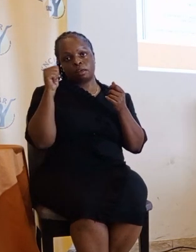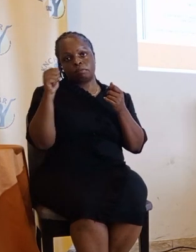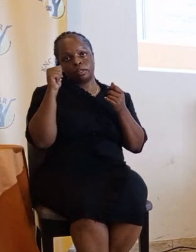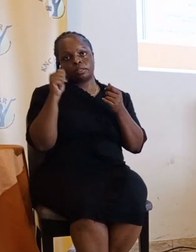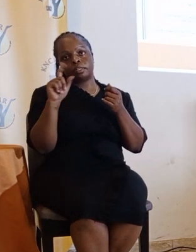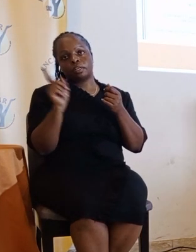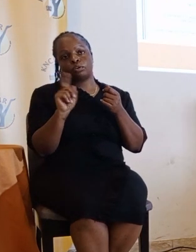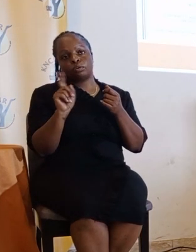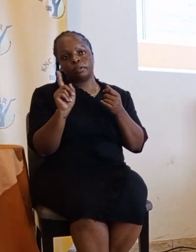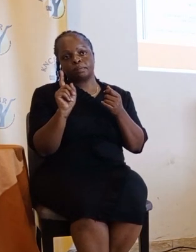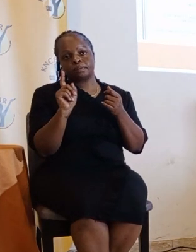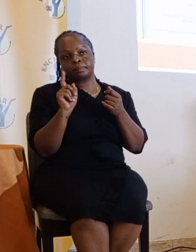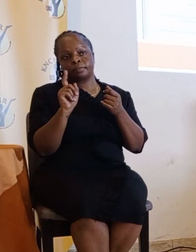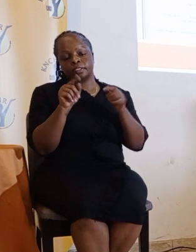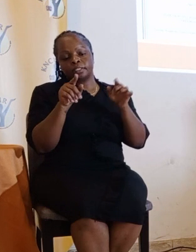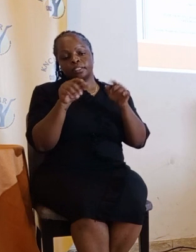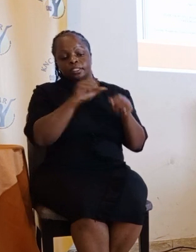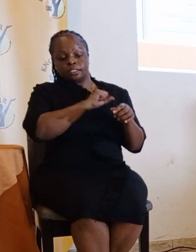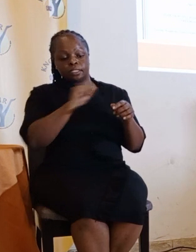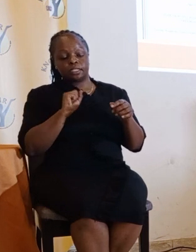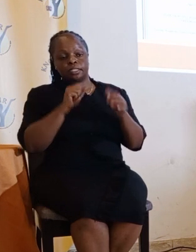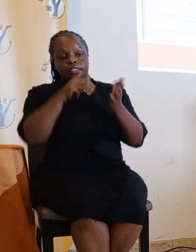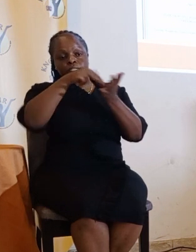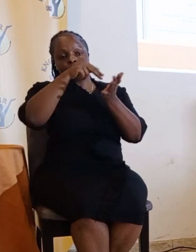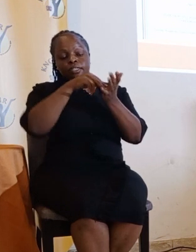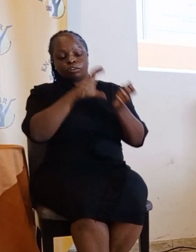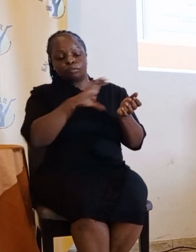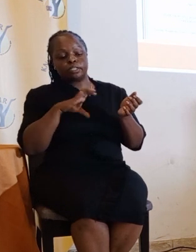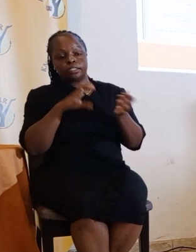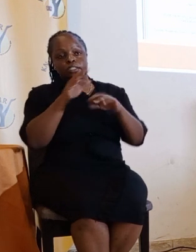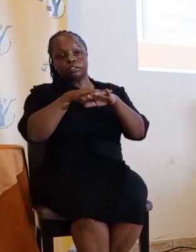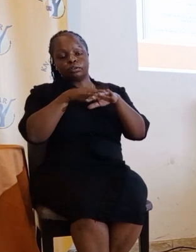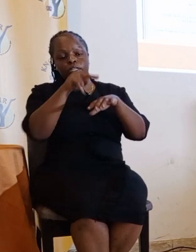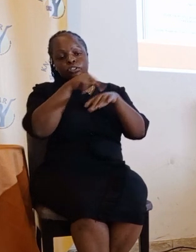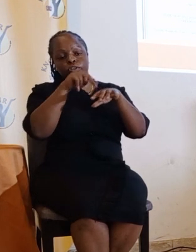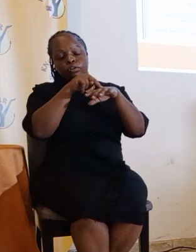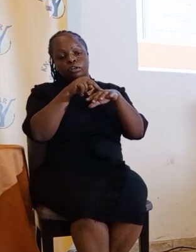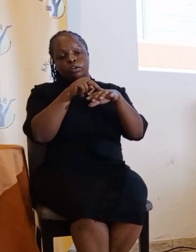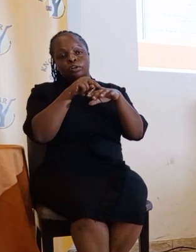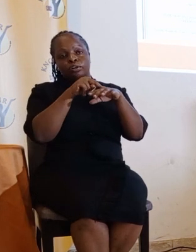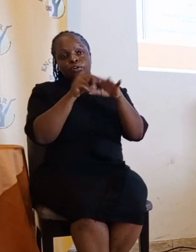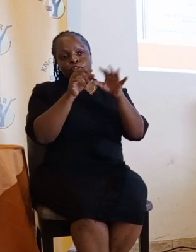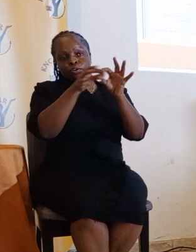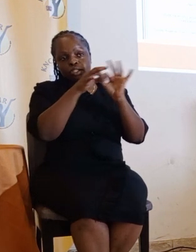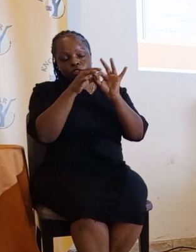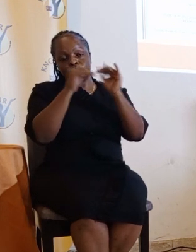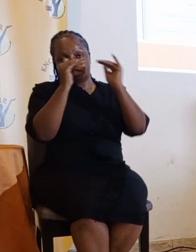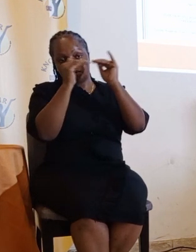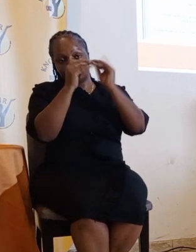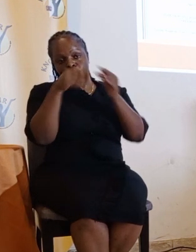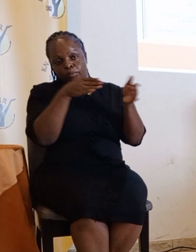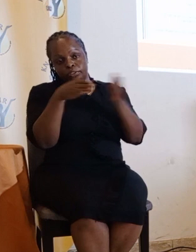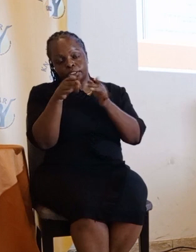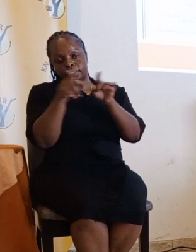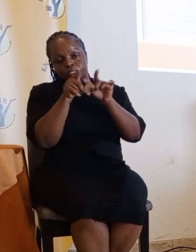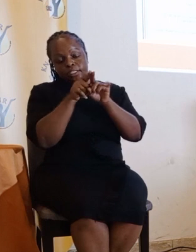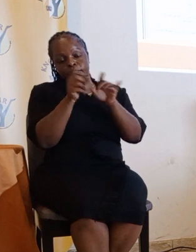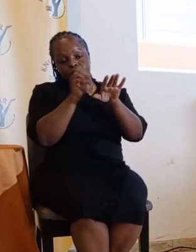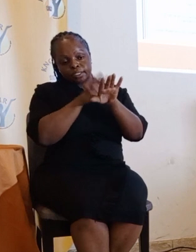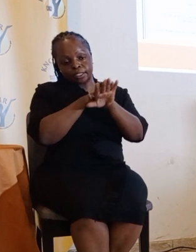Nairobi. The Senate Standing Committee on National Cohesion, Equal Opportunity, and Regional Integration